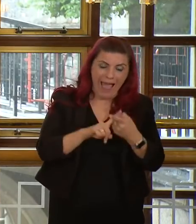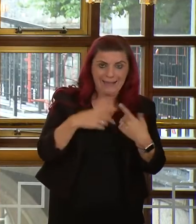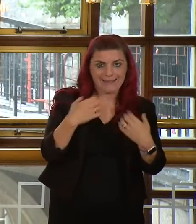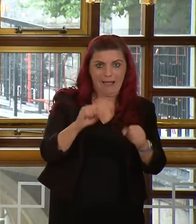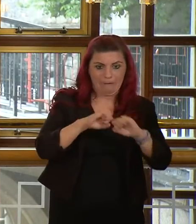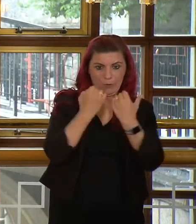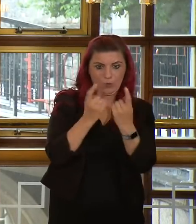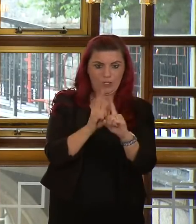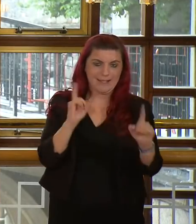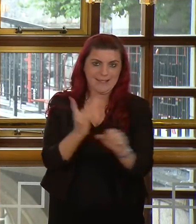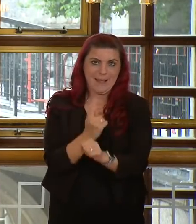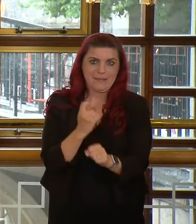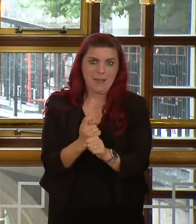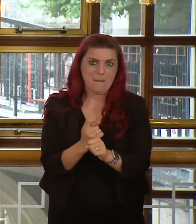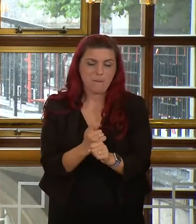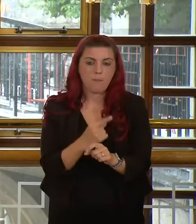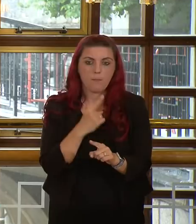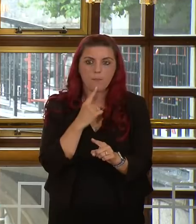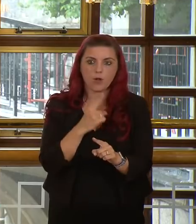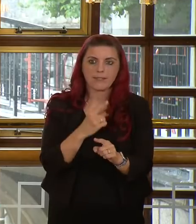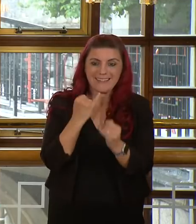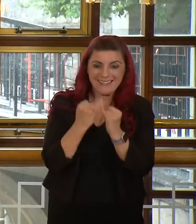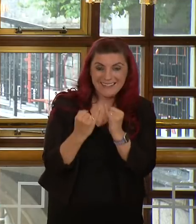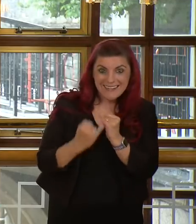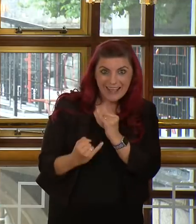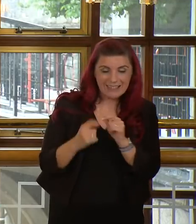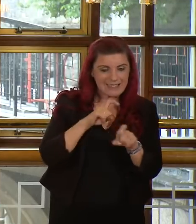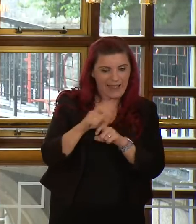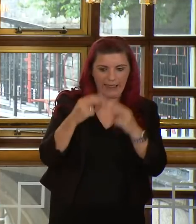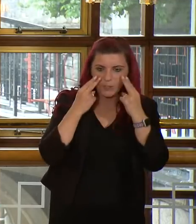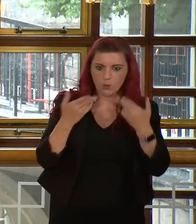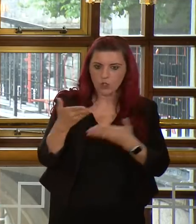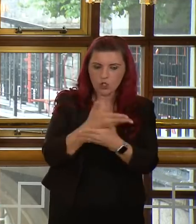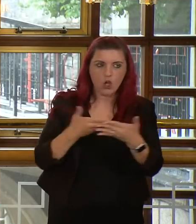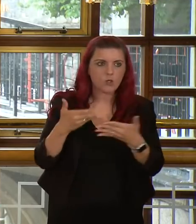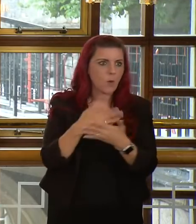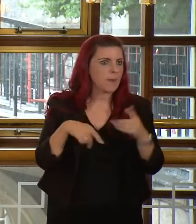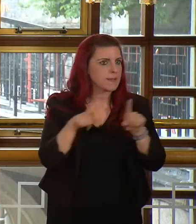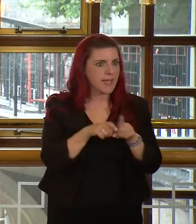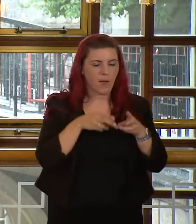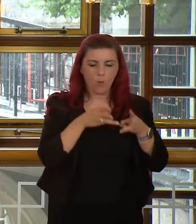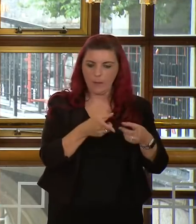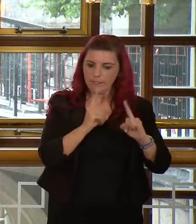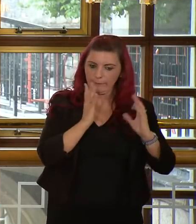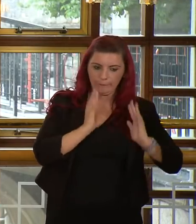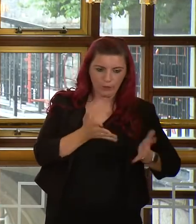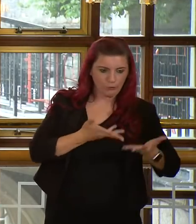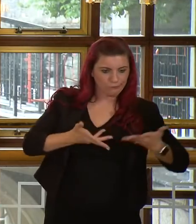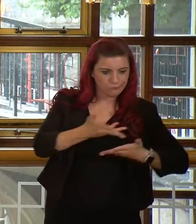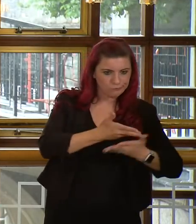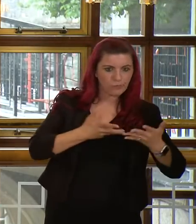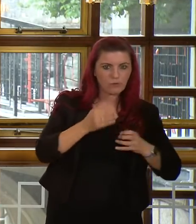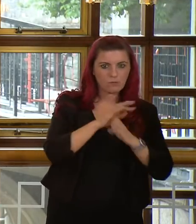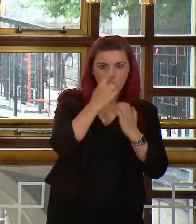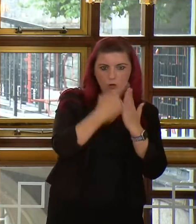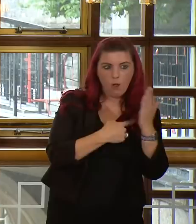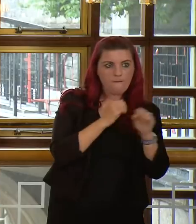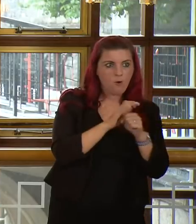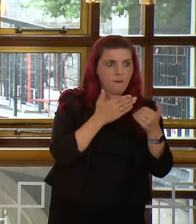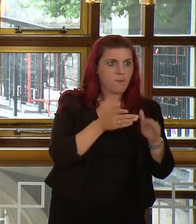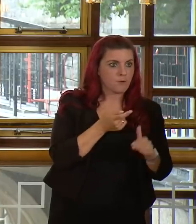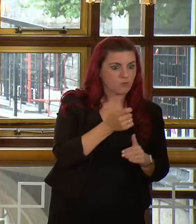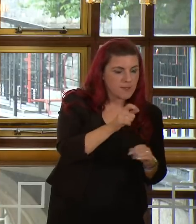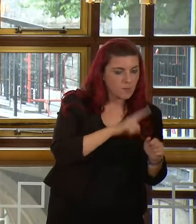and with the appropriate precautions, but the detail of that still has to be worked out. So in the same way as we worked out some specific protocols for public